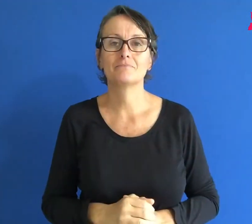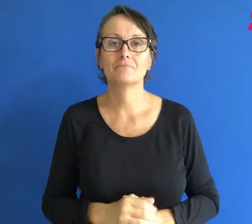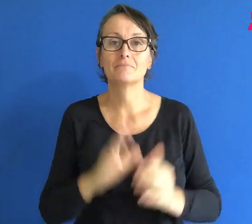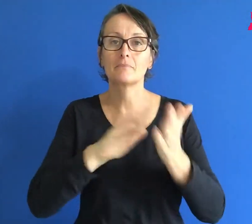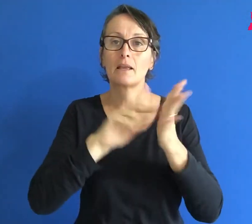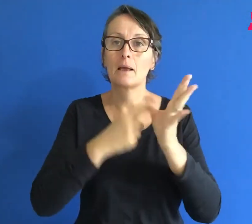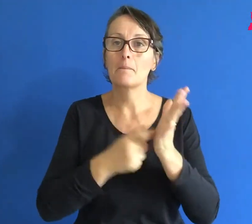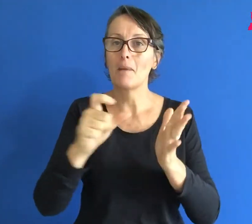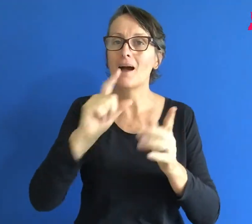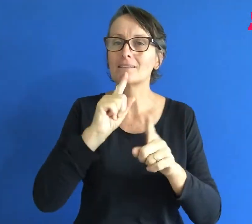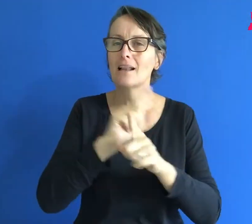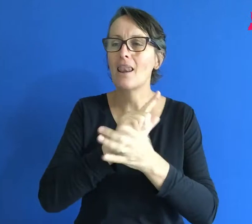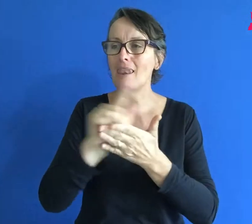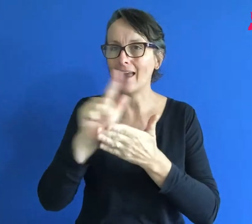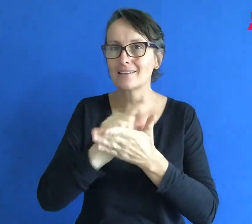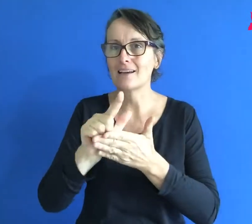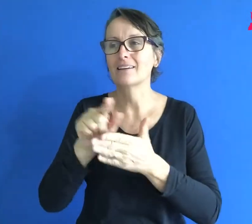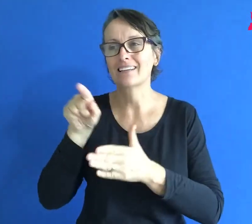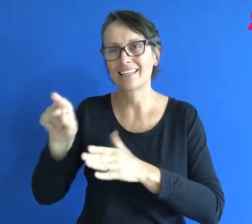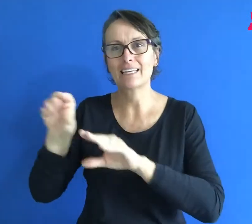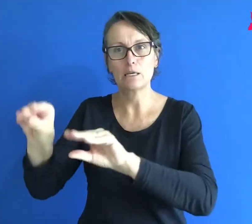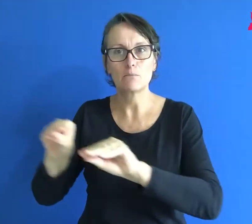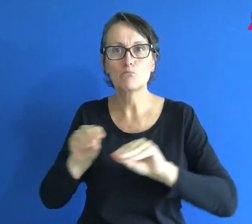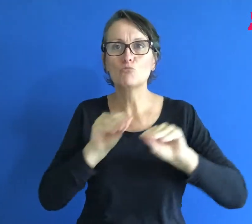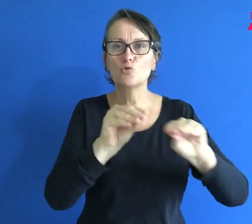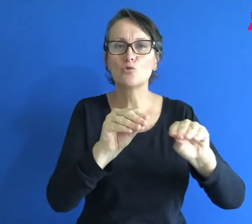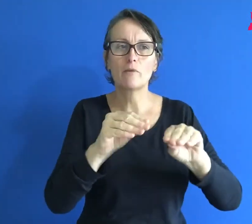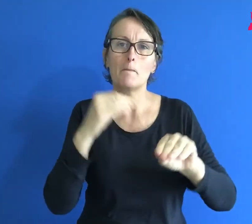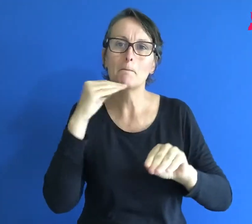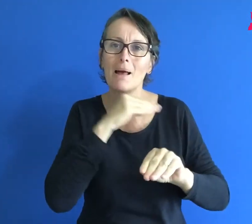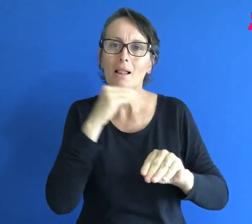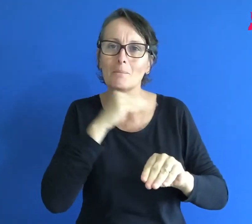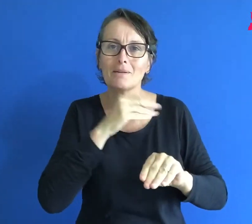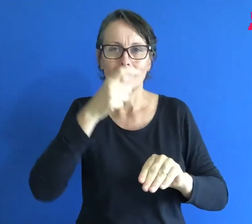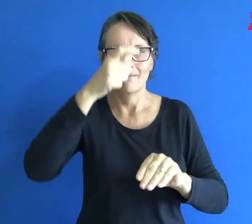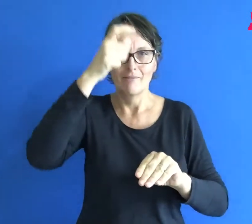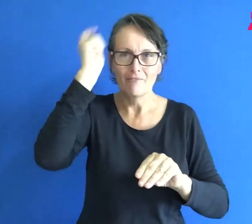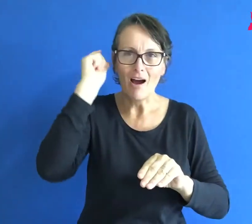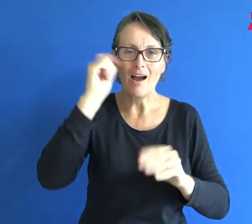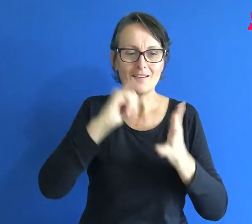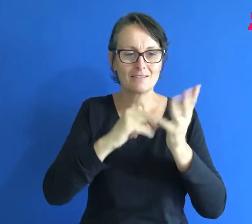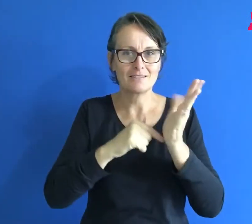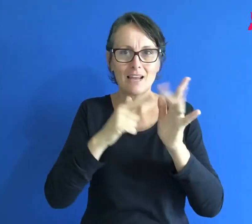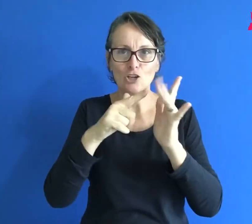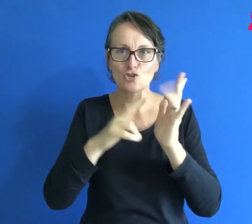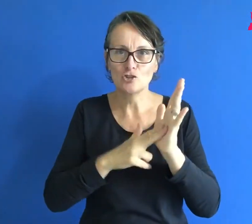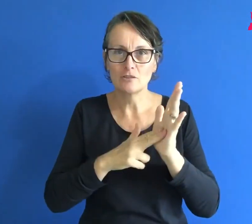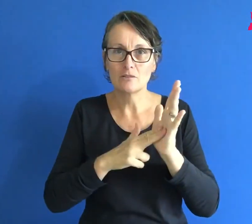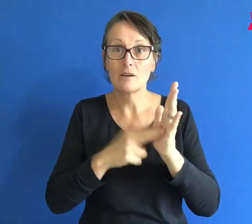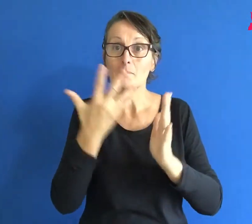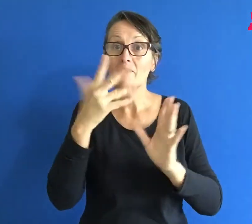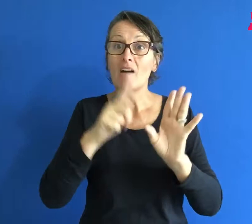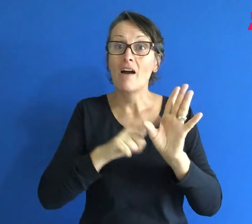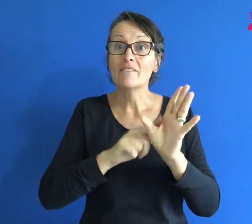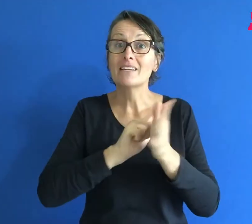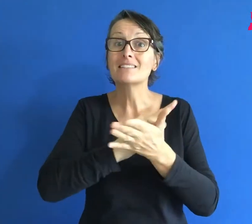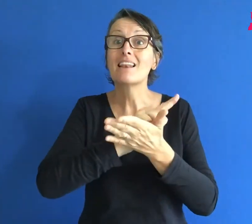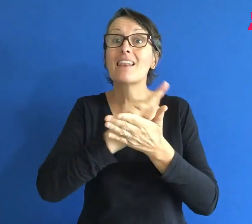Fire Brigade. But then, in 2014, 5 years after Black Saturday, he started at the Volunteer Fire Brigades of